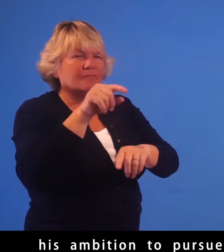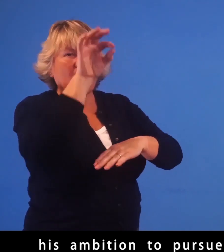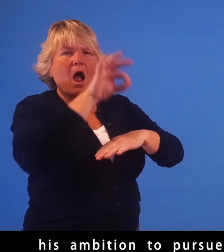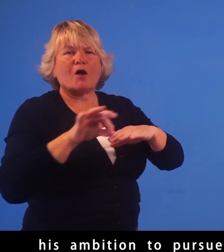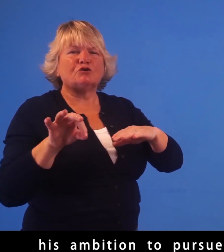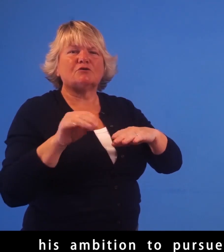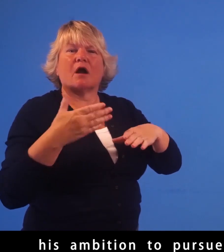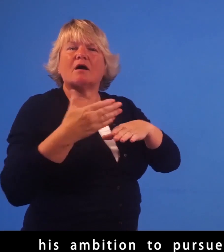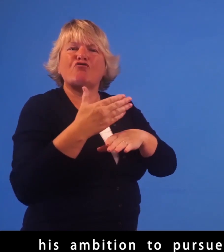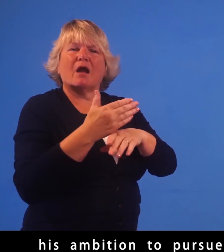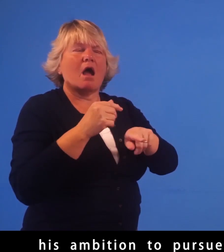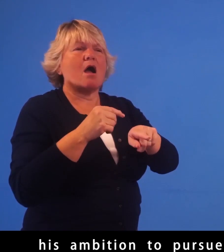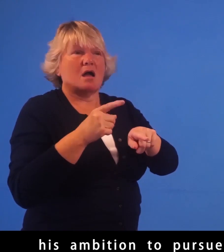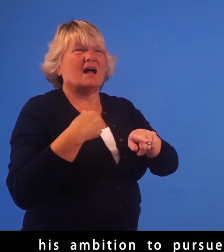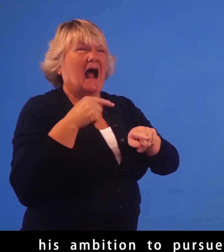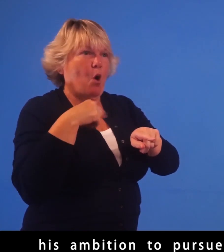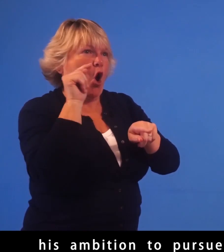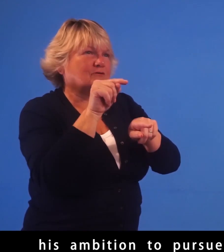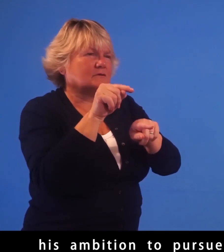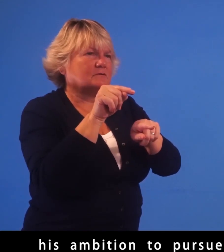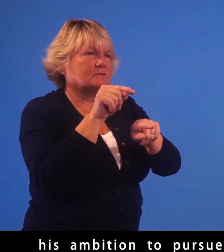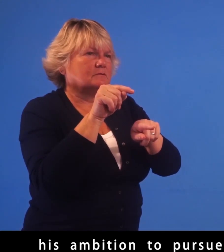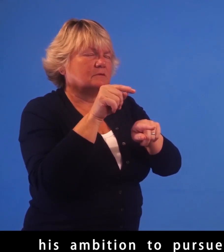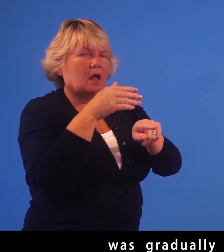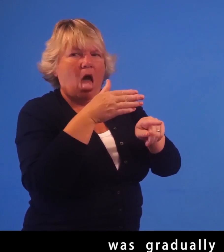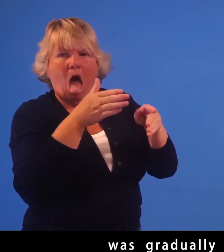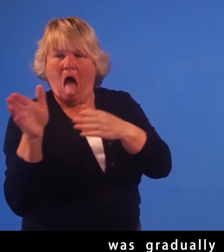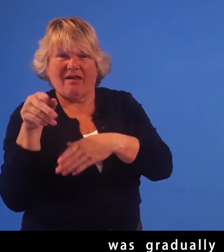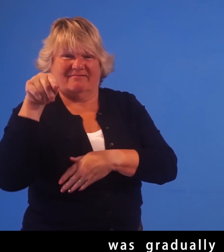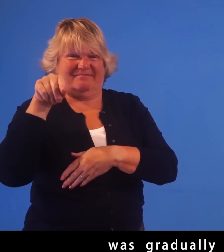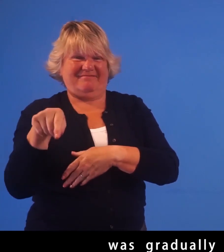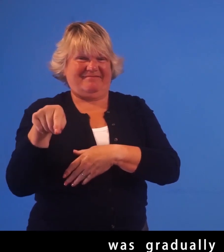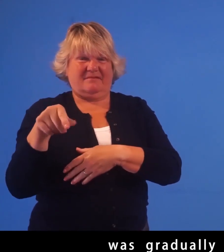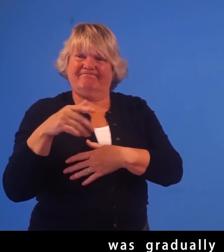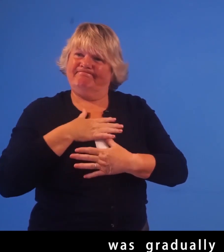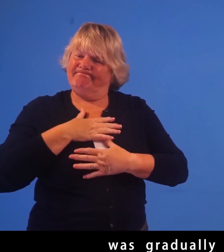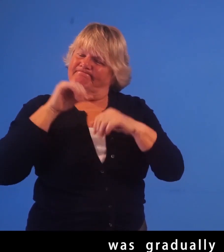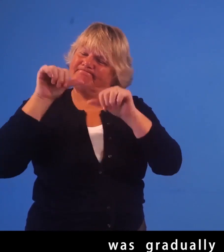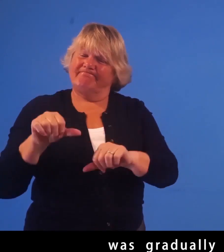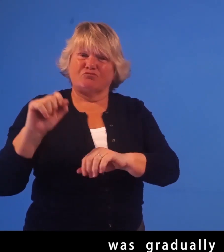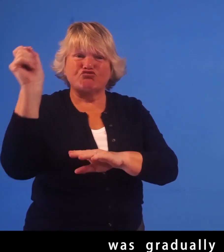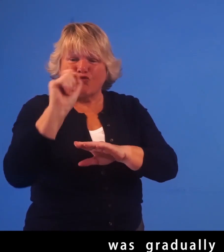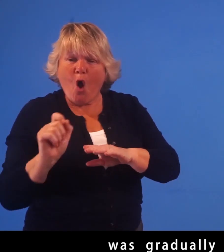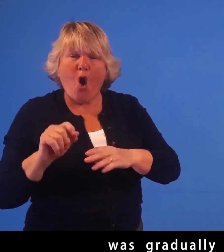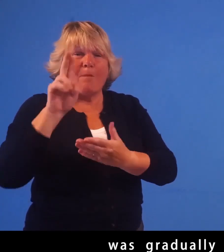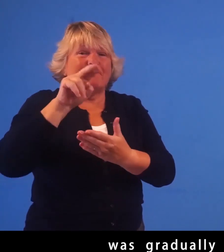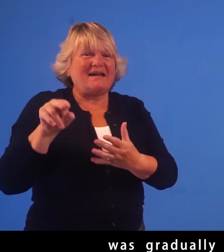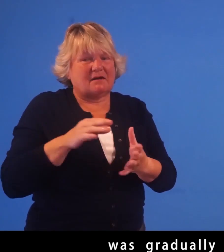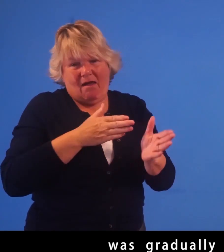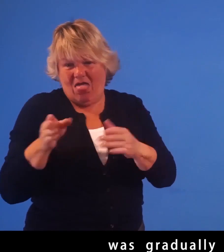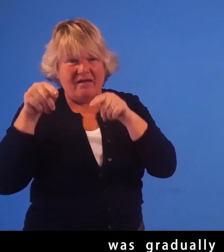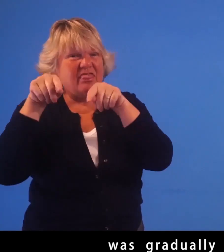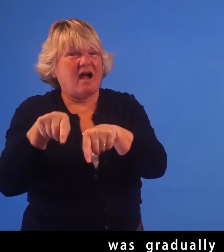his ambition to pursue architecture as a career was gradually overtaken by his love of drawing and